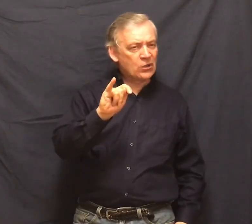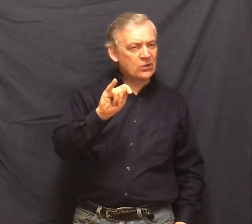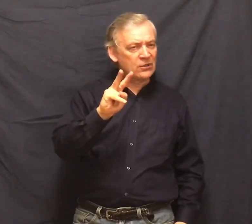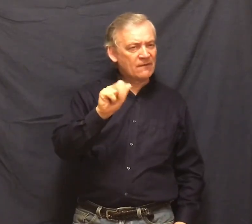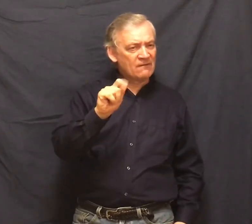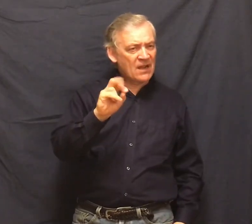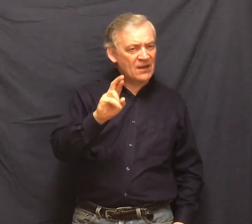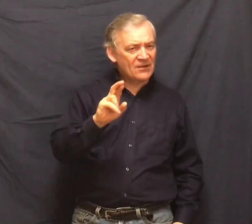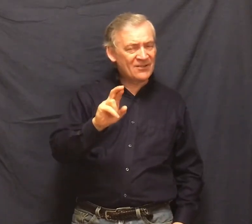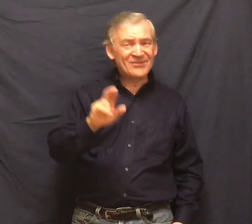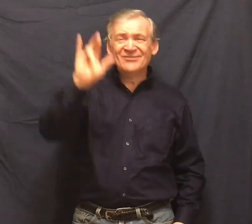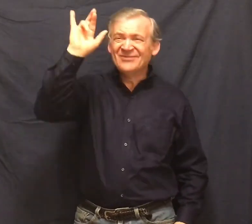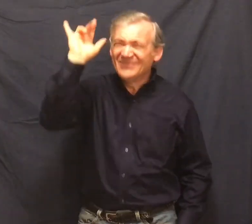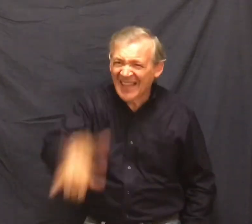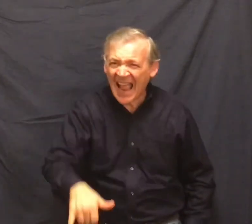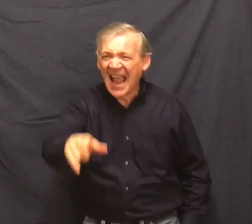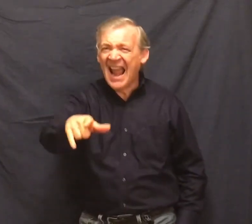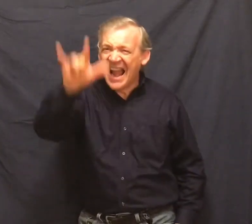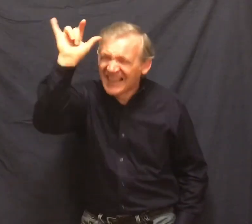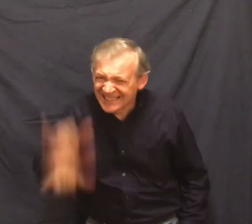That's him, Whit cried. That's the guy.